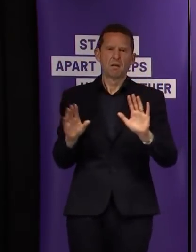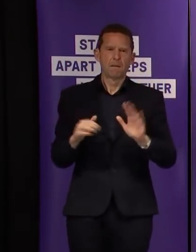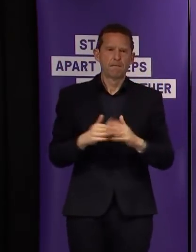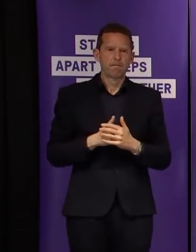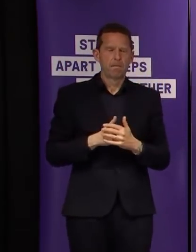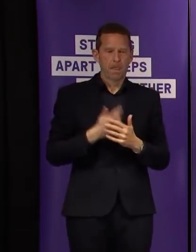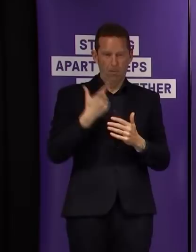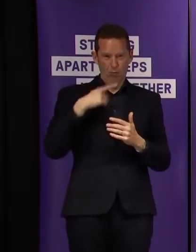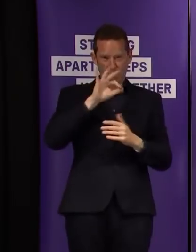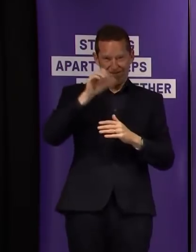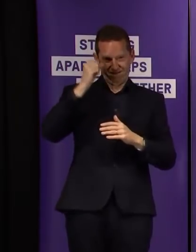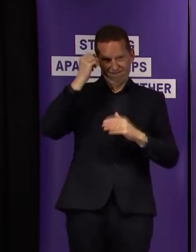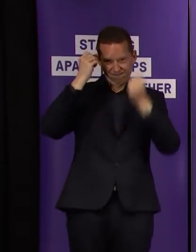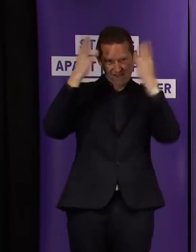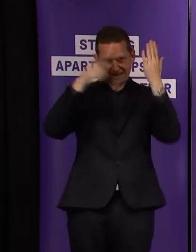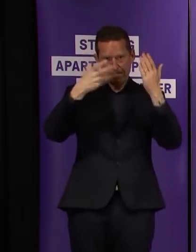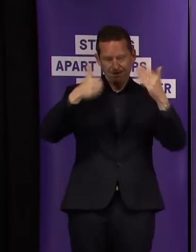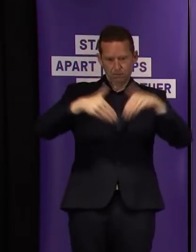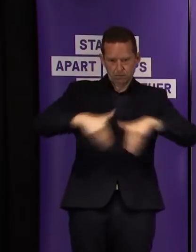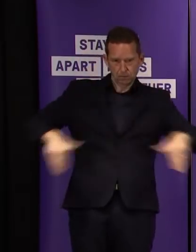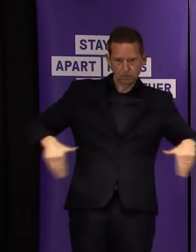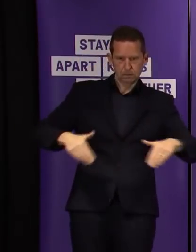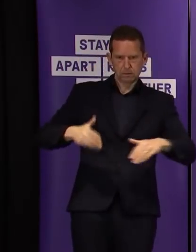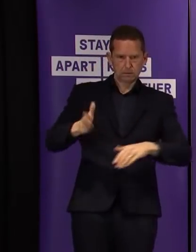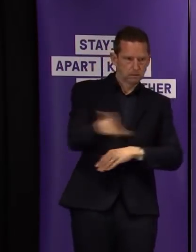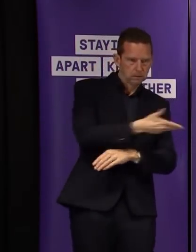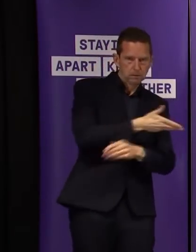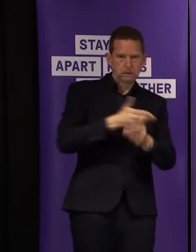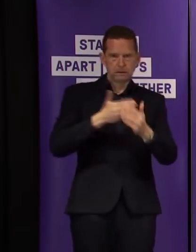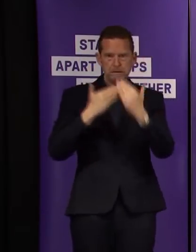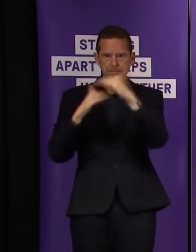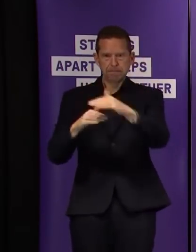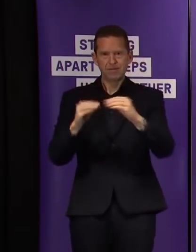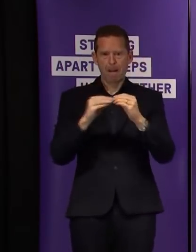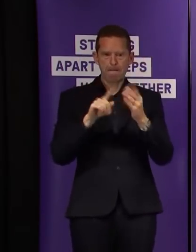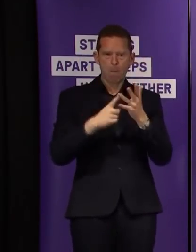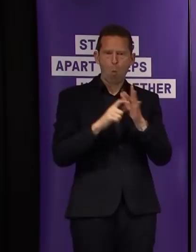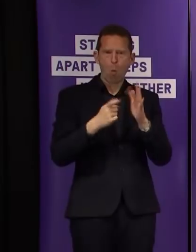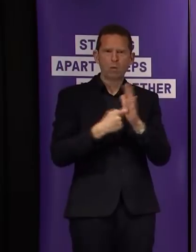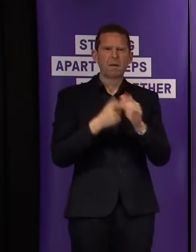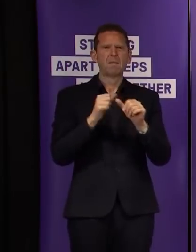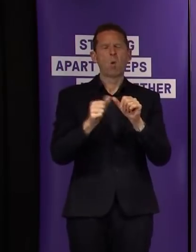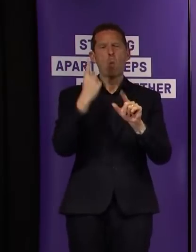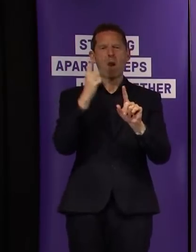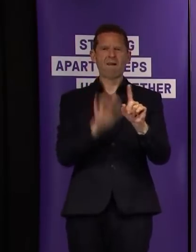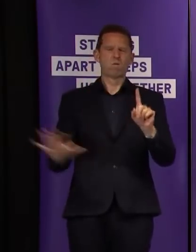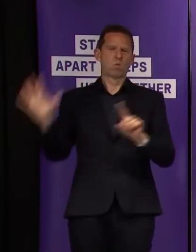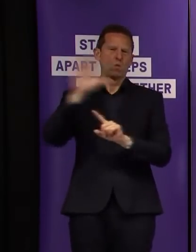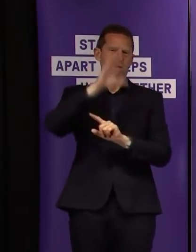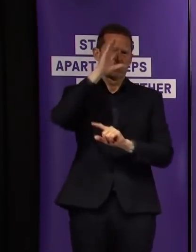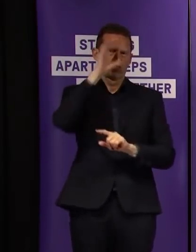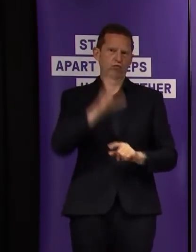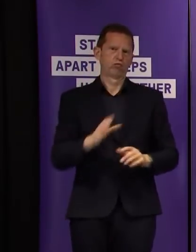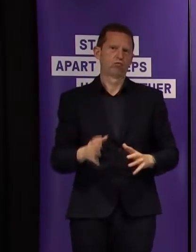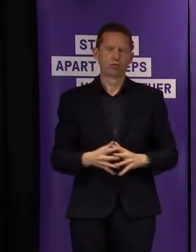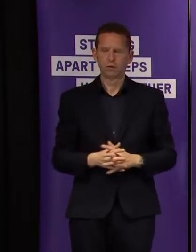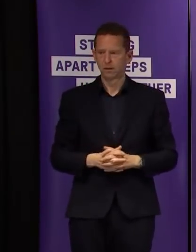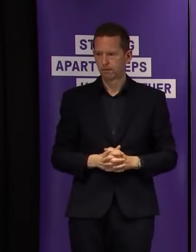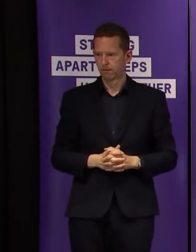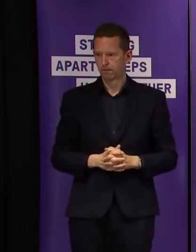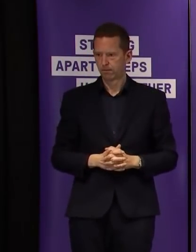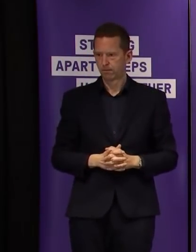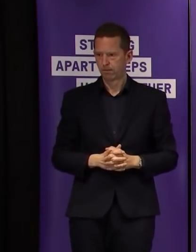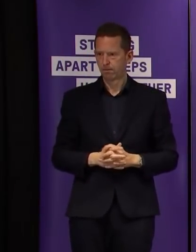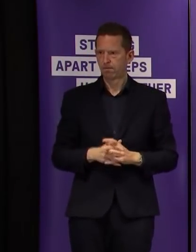have to be patrolled and defended and all of that. We think that one setting is best. Any other issues?